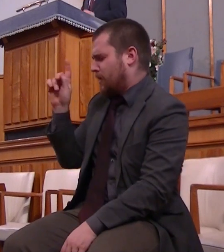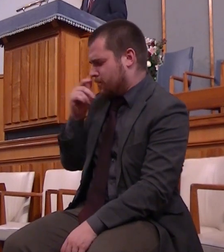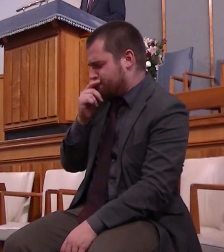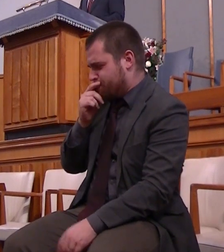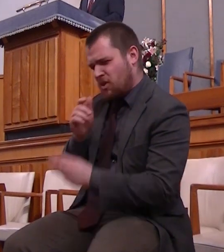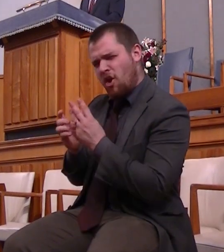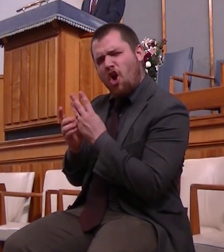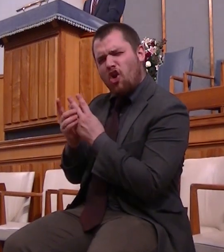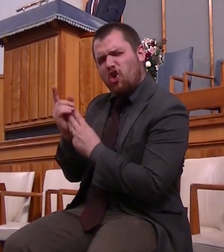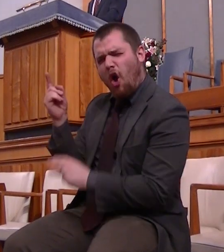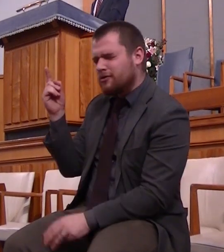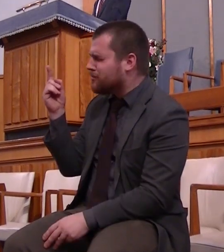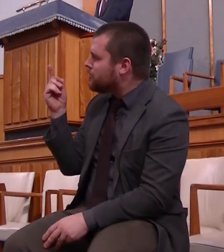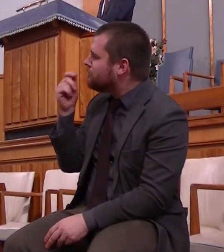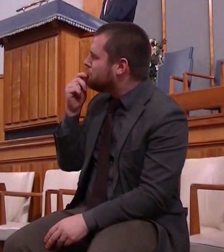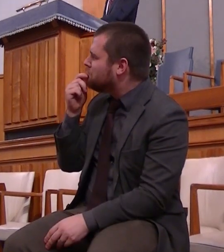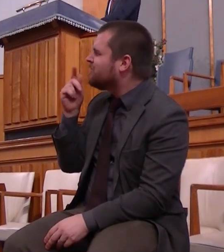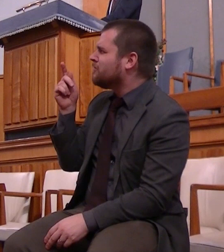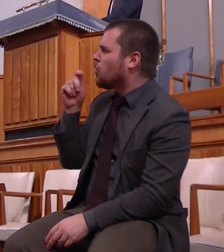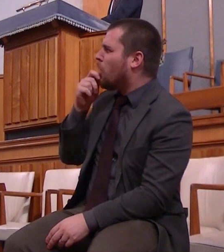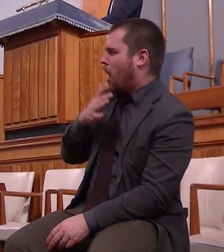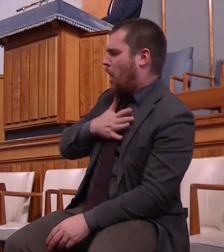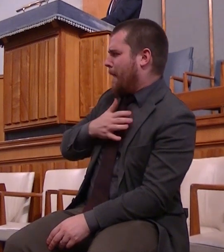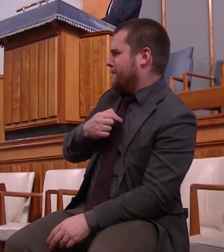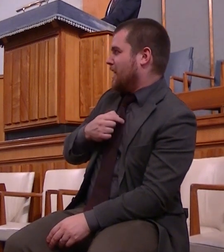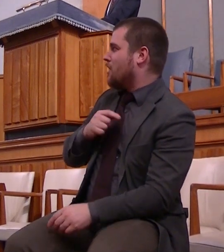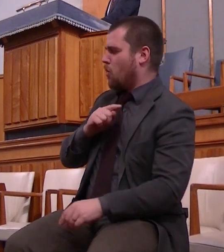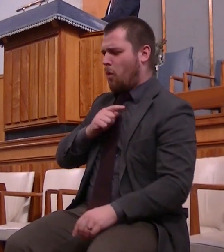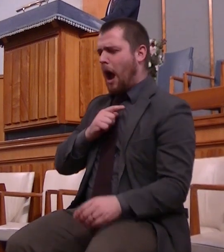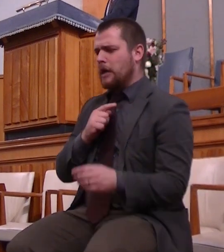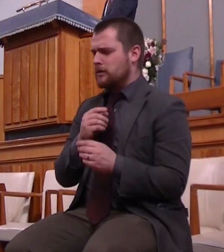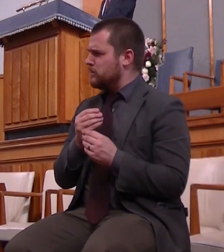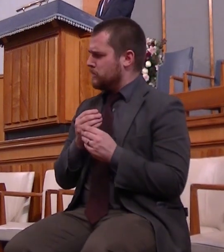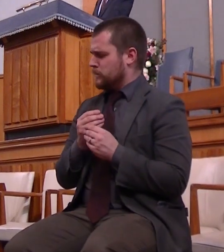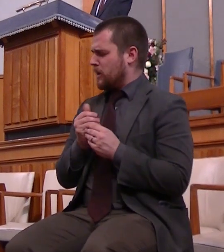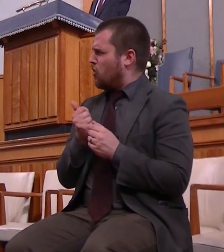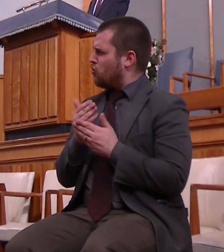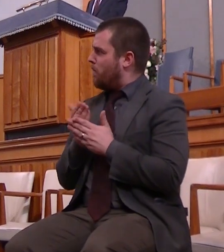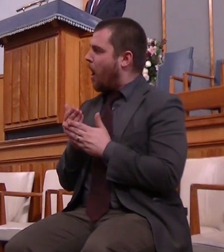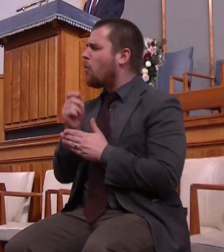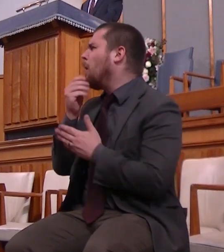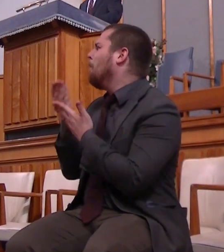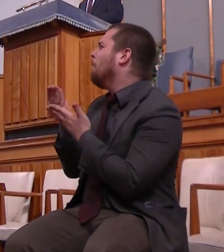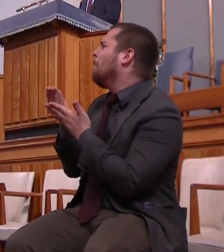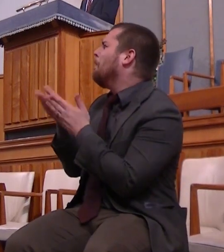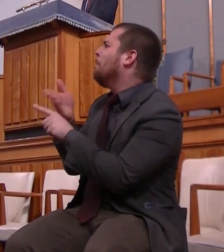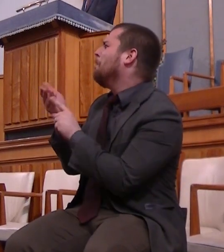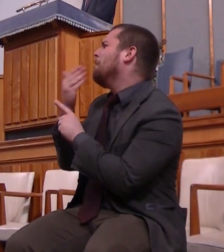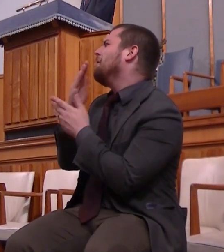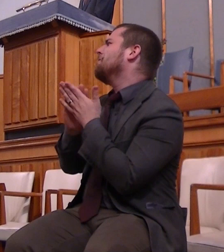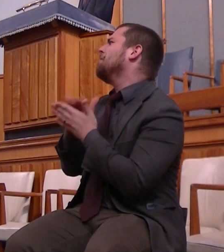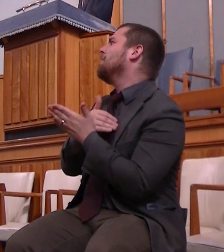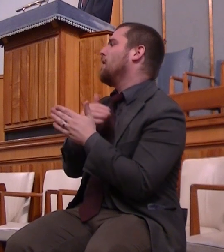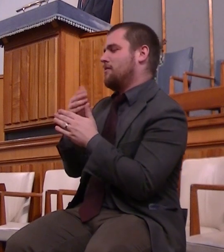well, I should be all right in the day of judgment. I think I've done some good things. I will cry on God's shoulder and say, Lord, please